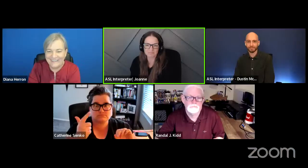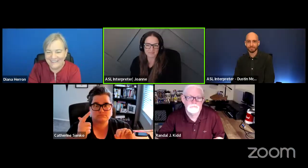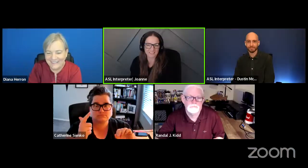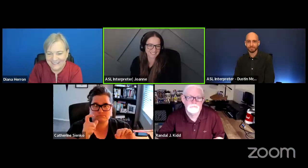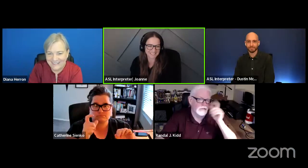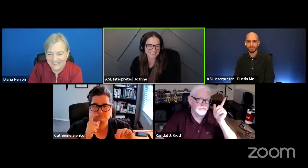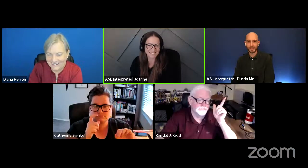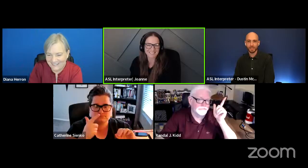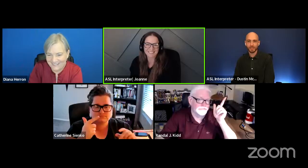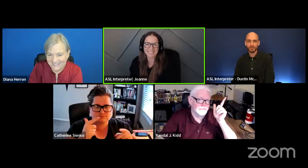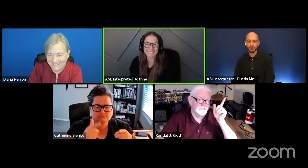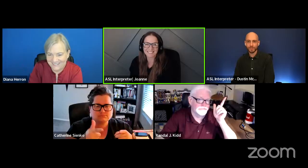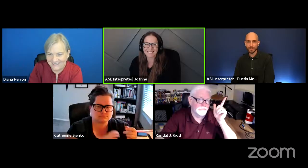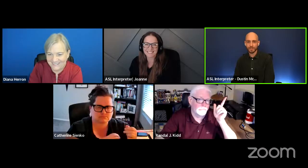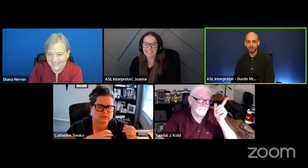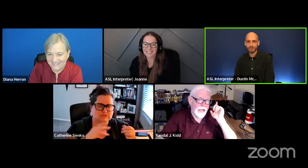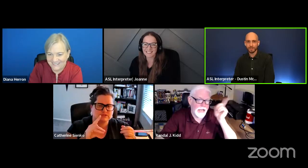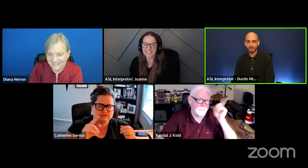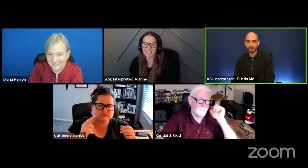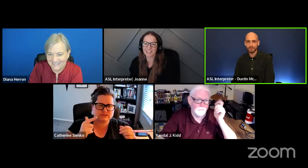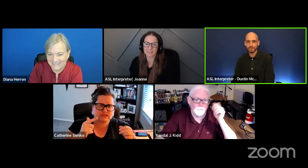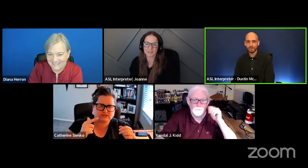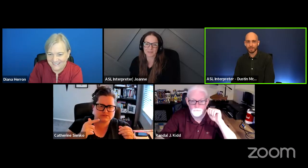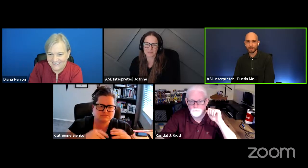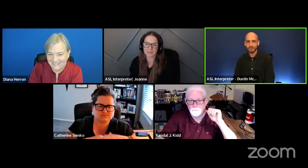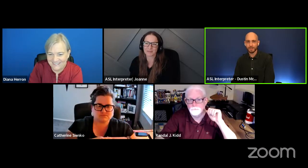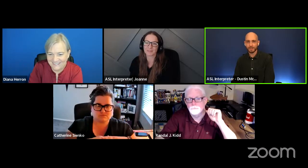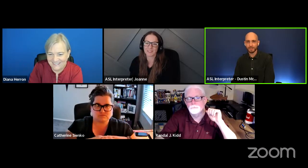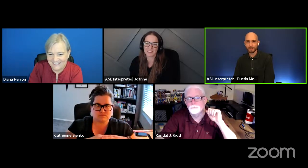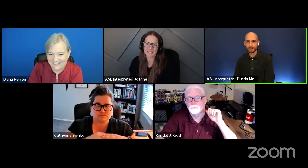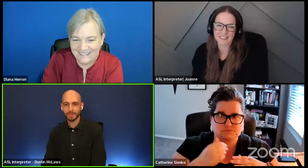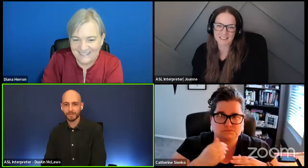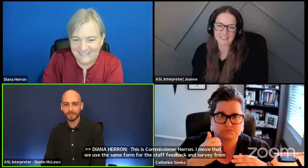interviews. We have a second.